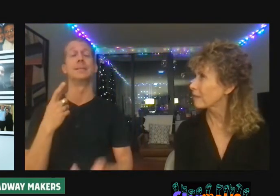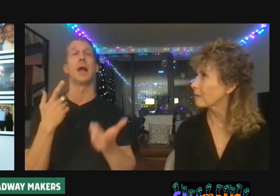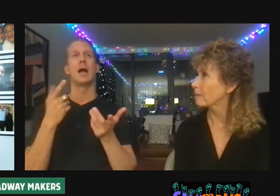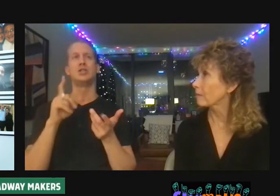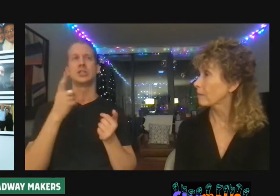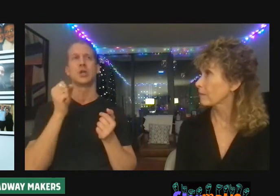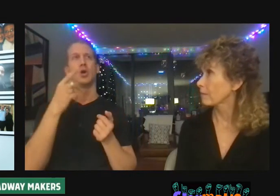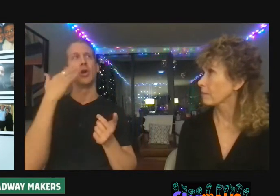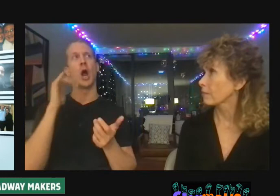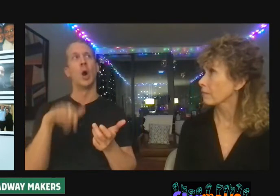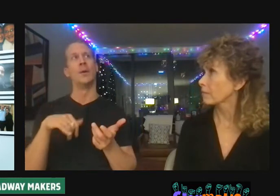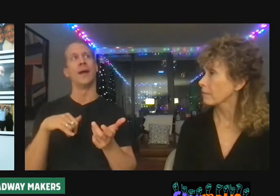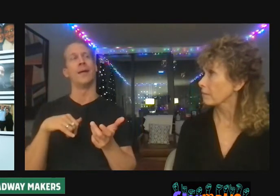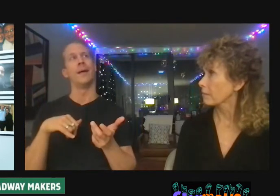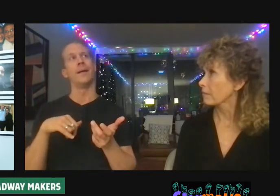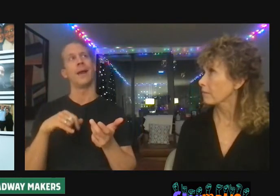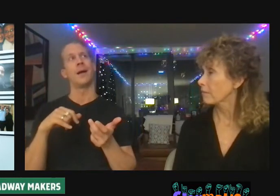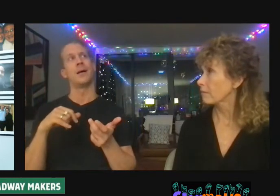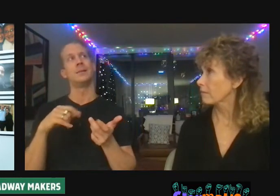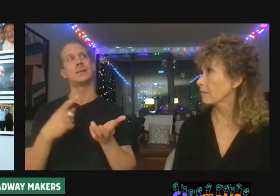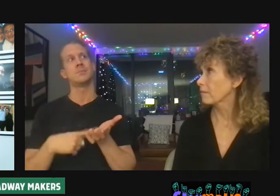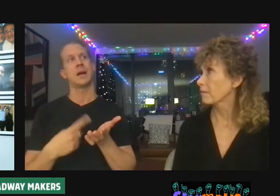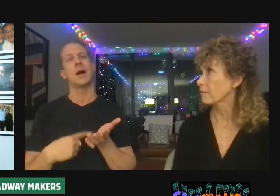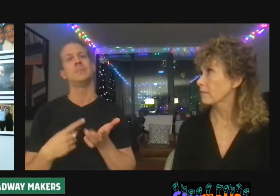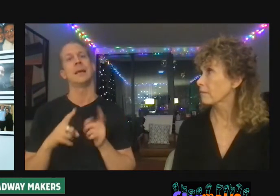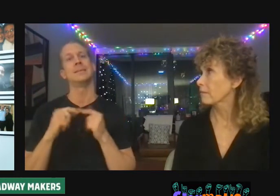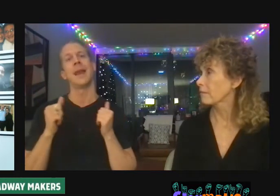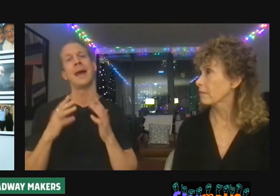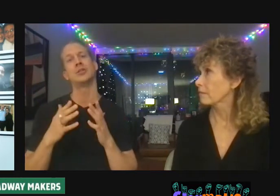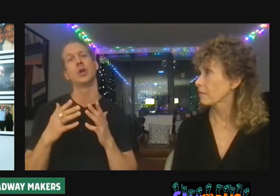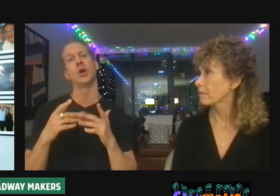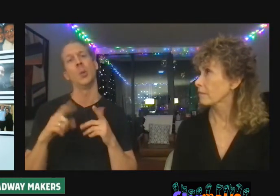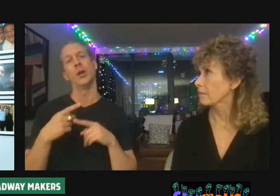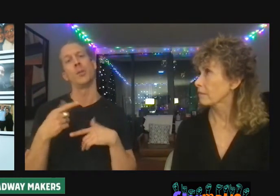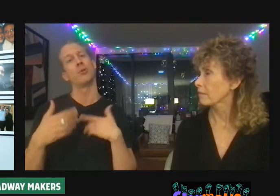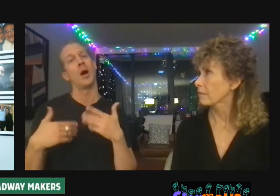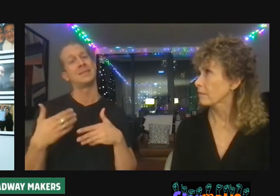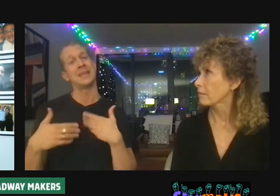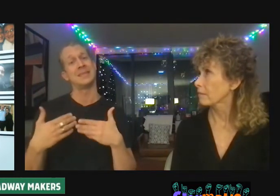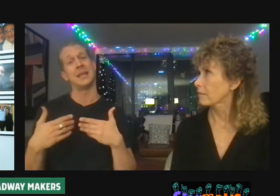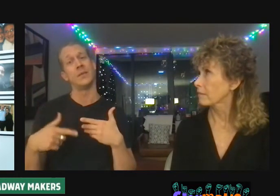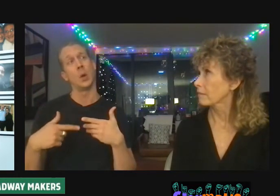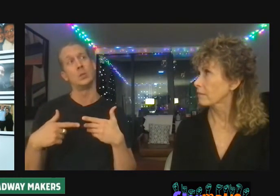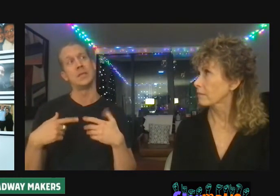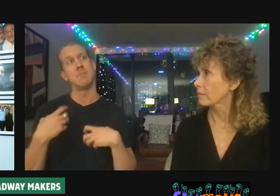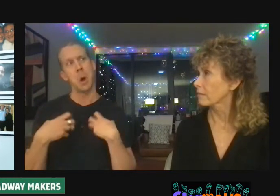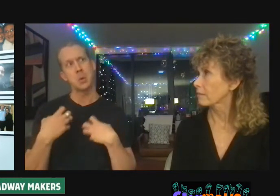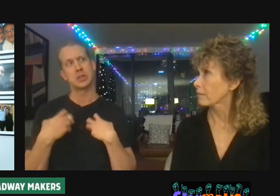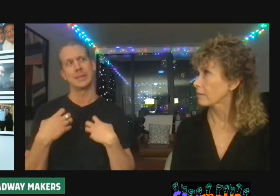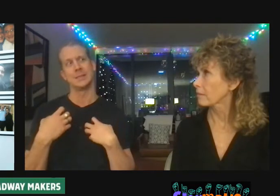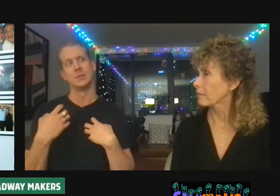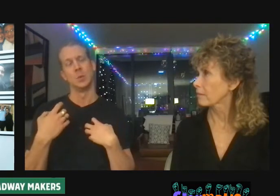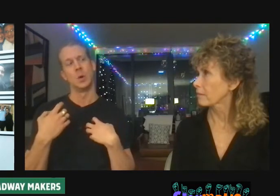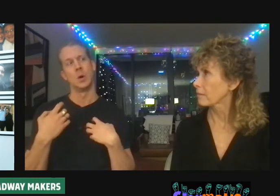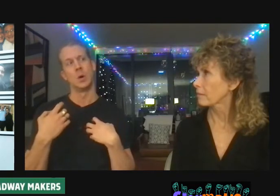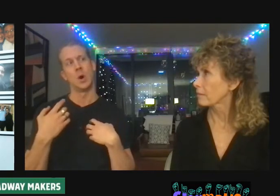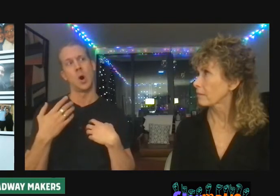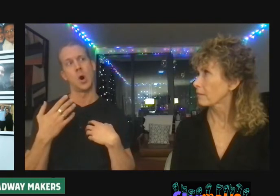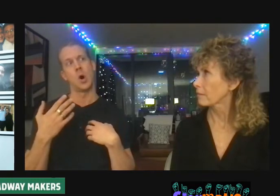Yeah, but I, just so you know, that sometimes as an actor, when you're processing those